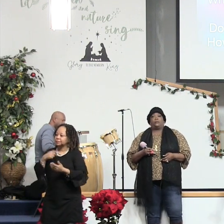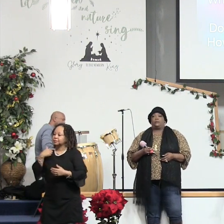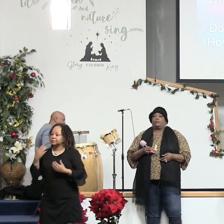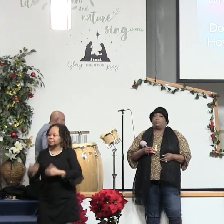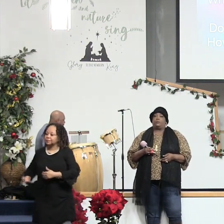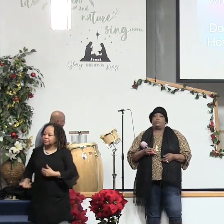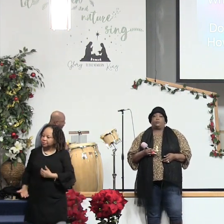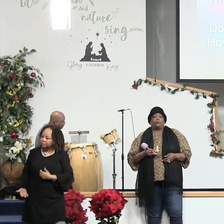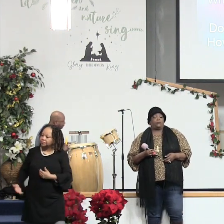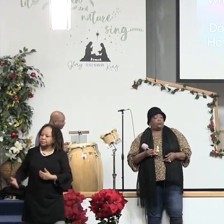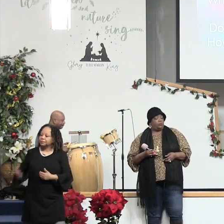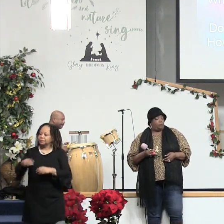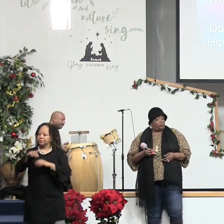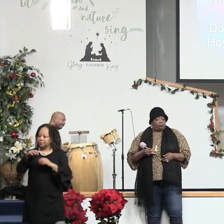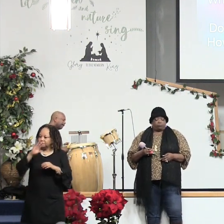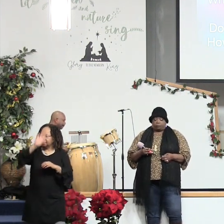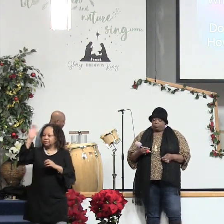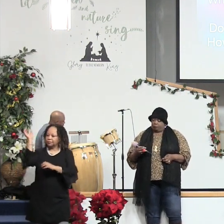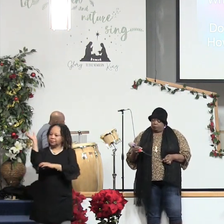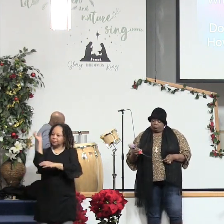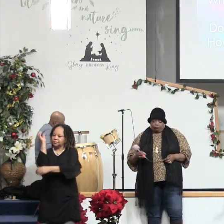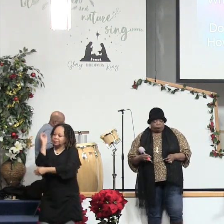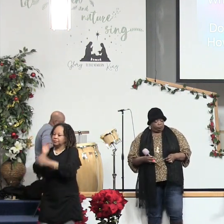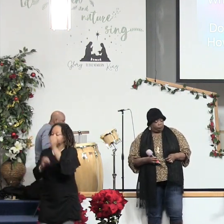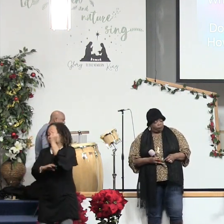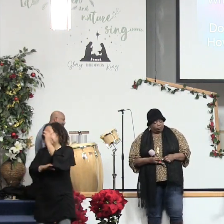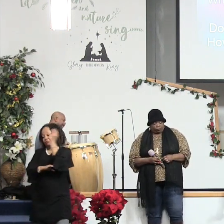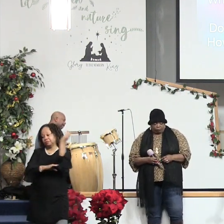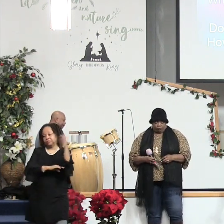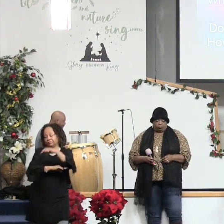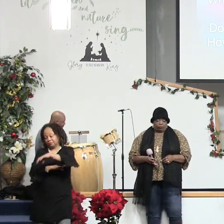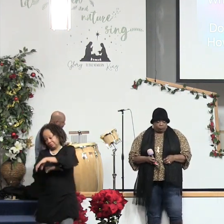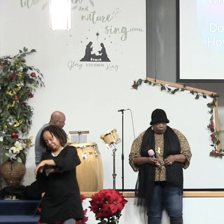my side when the sun.